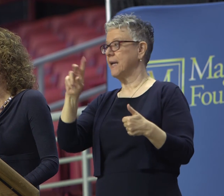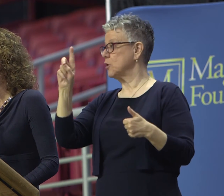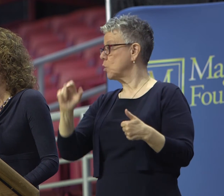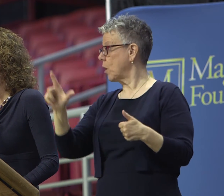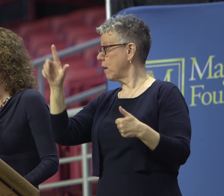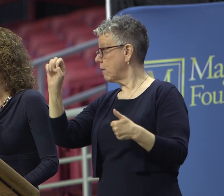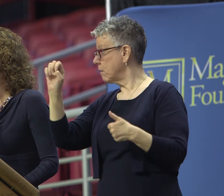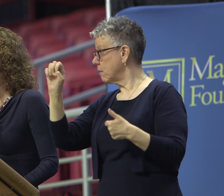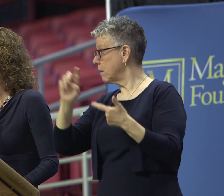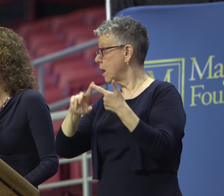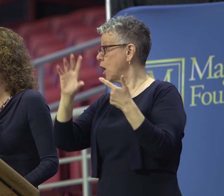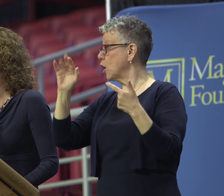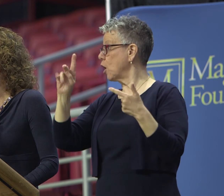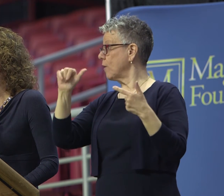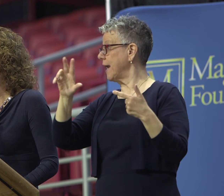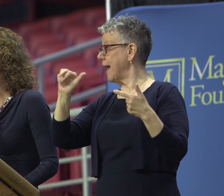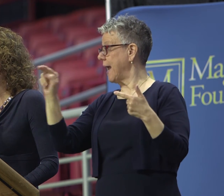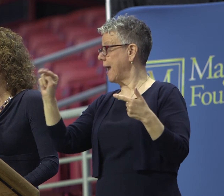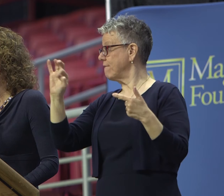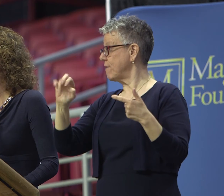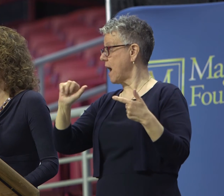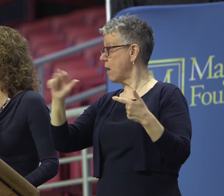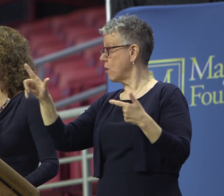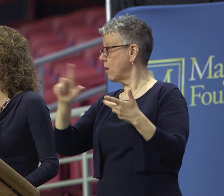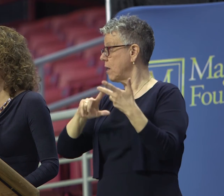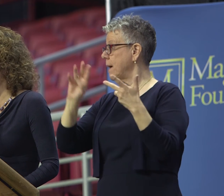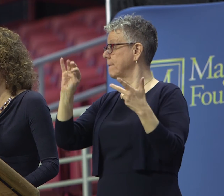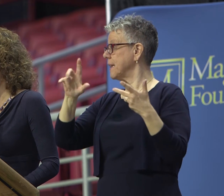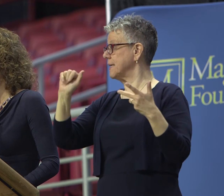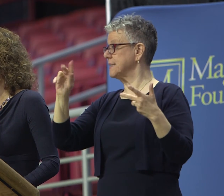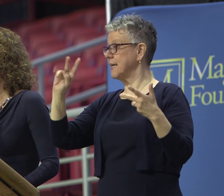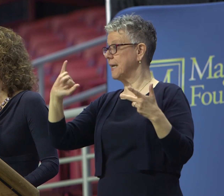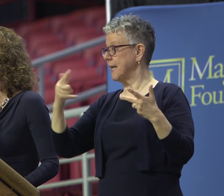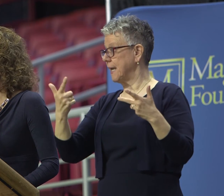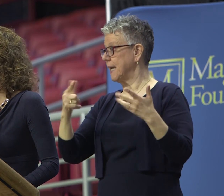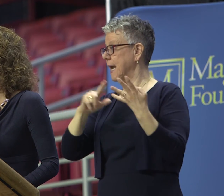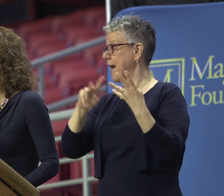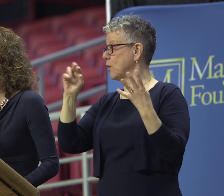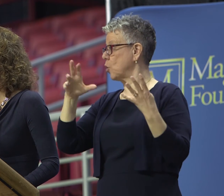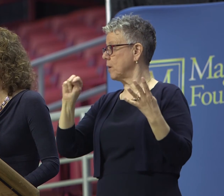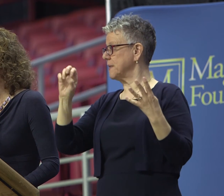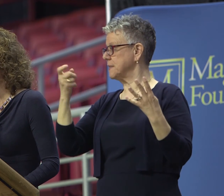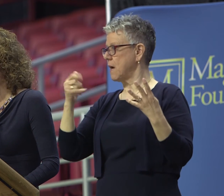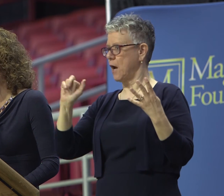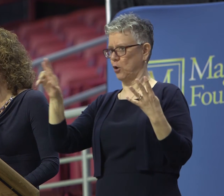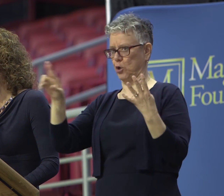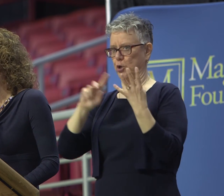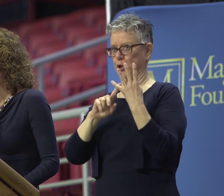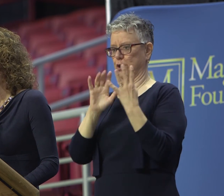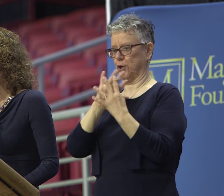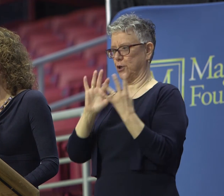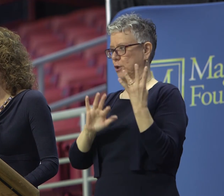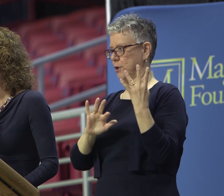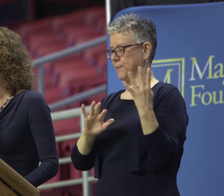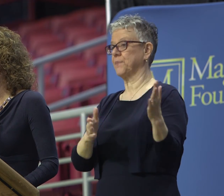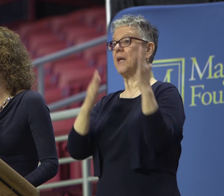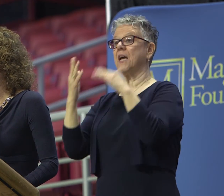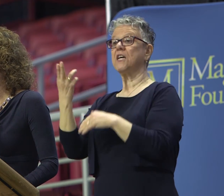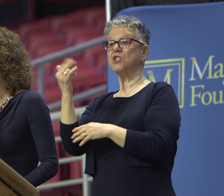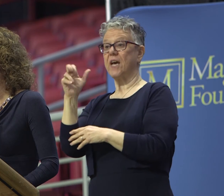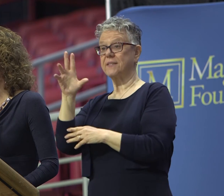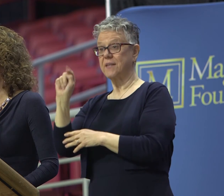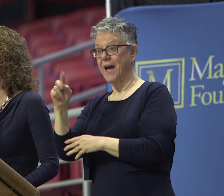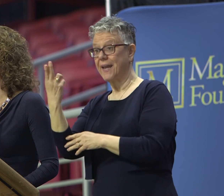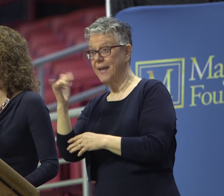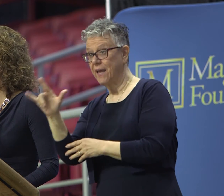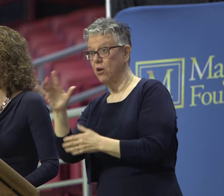Doyle, Curry Ann Farrell, Melissa King, and Norman Steigelman. Chestnut Hill